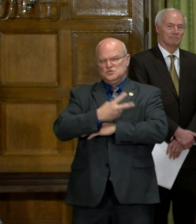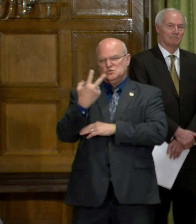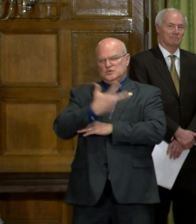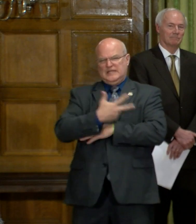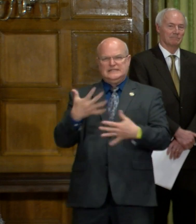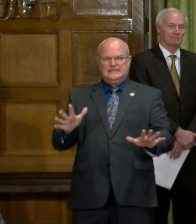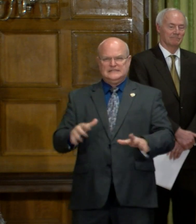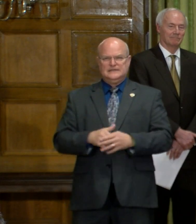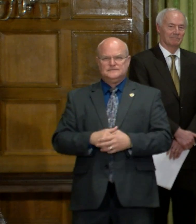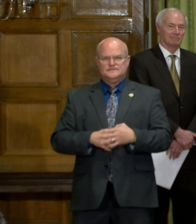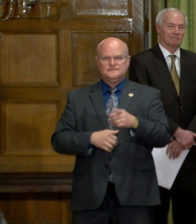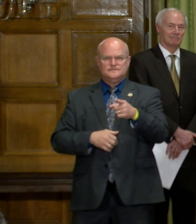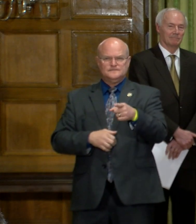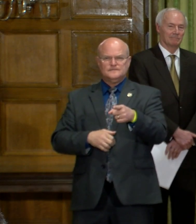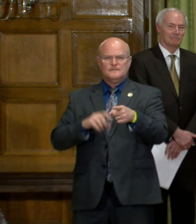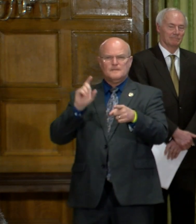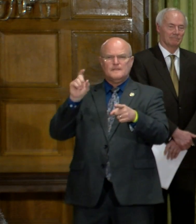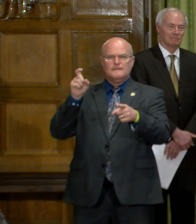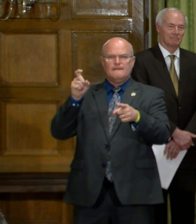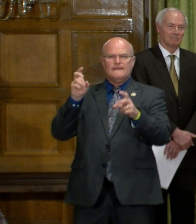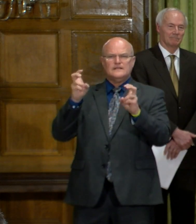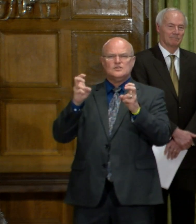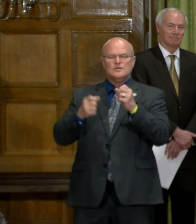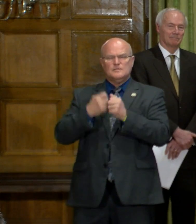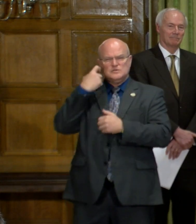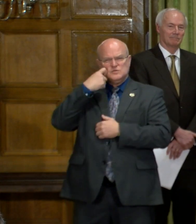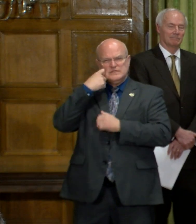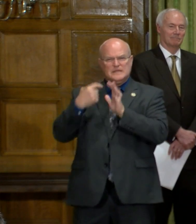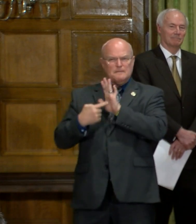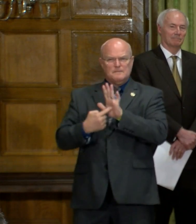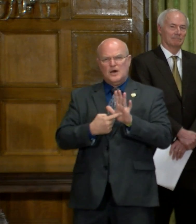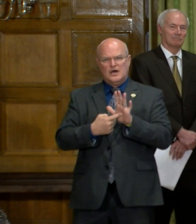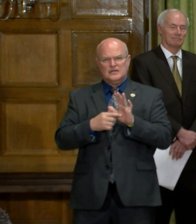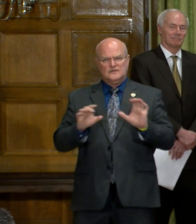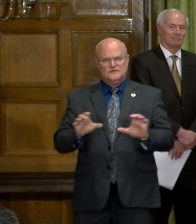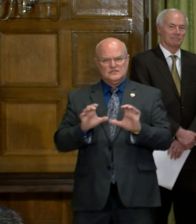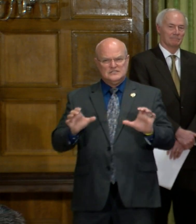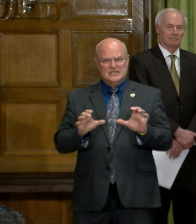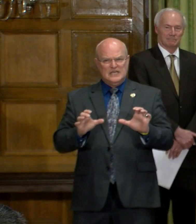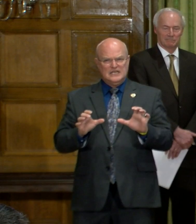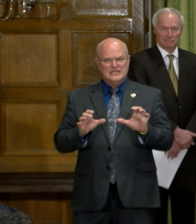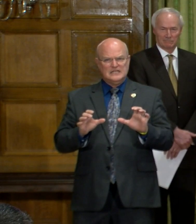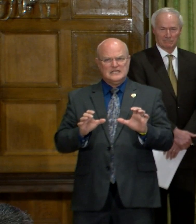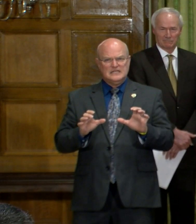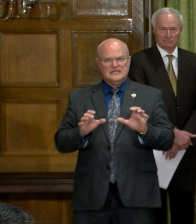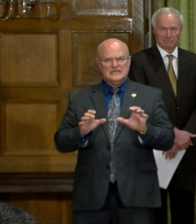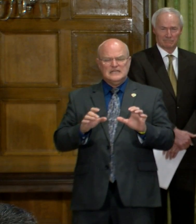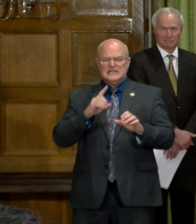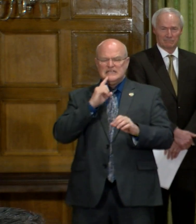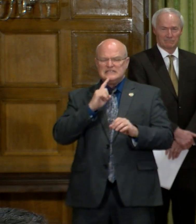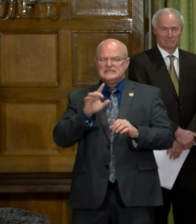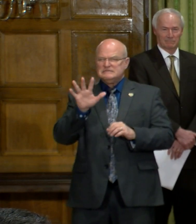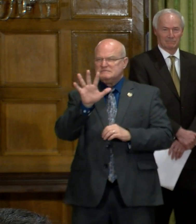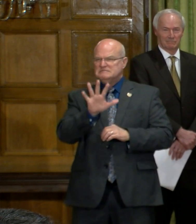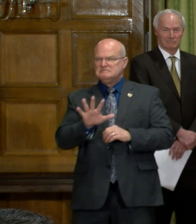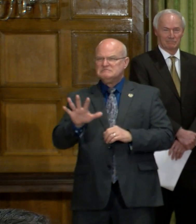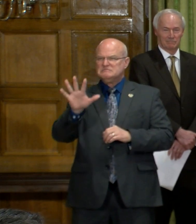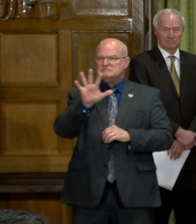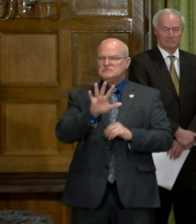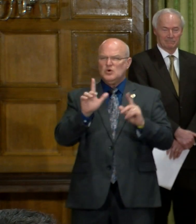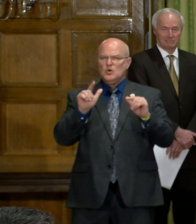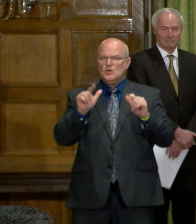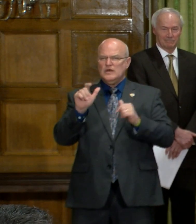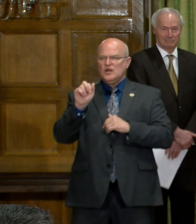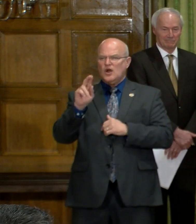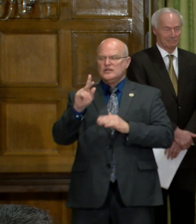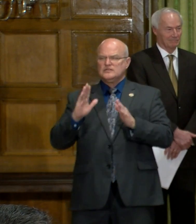days. And I guess in terms of the most recent modeling that you guys have done, is there kind of a ballpark on when Arkansas